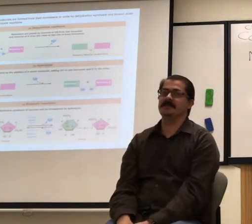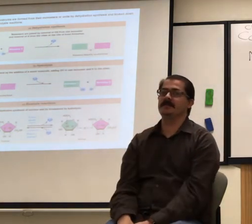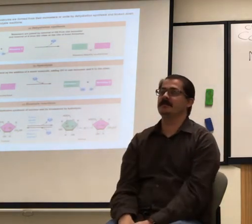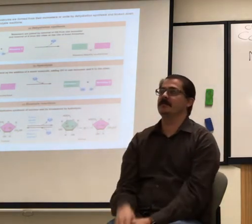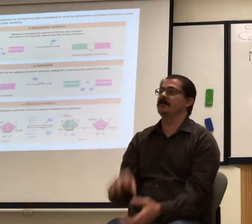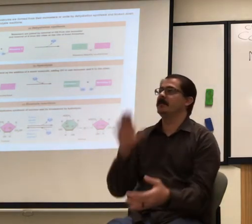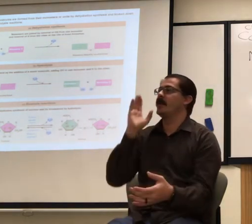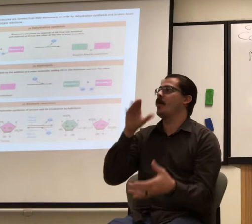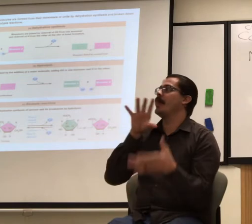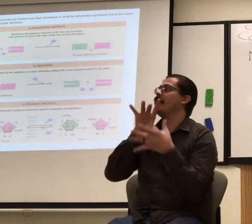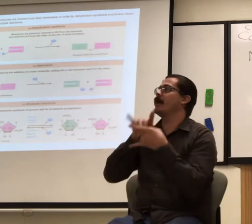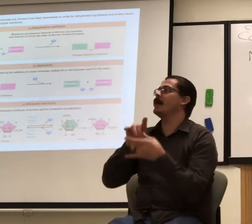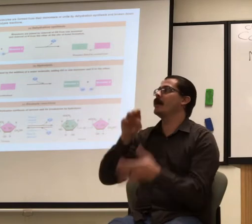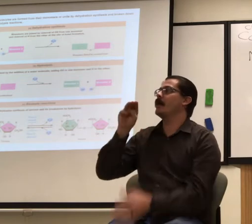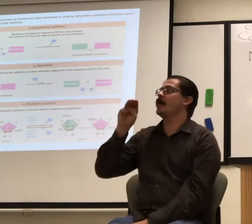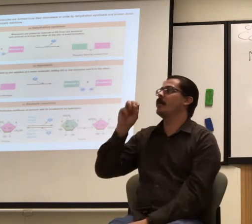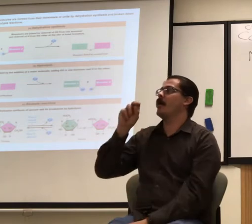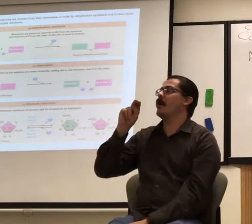monosaccharides together.